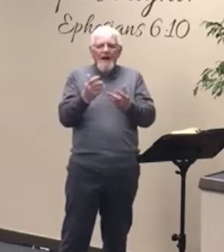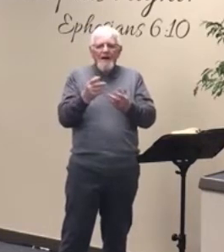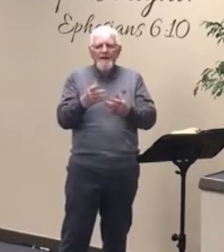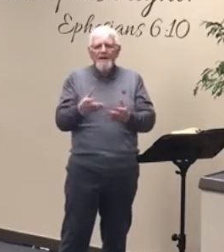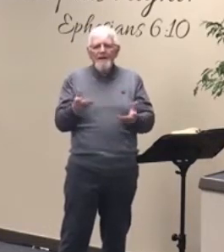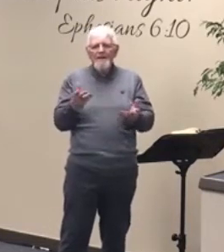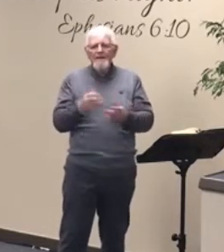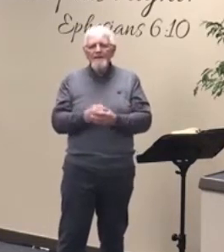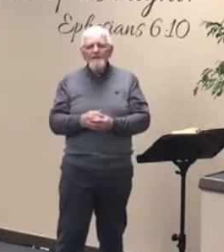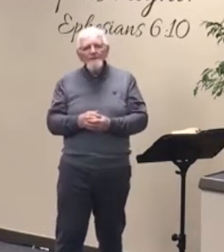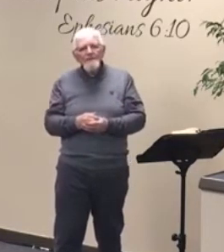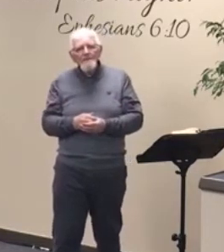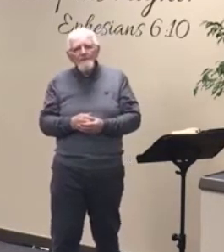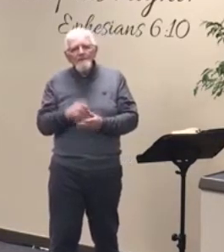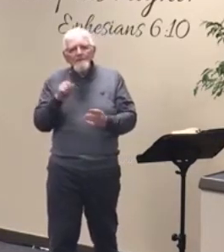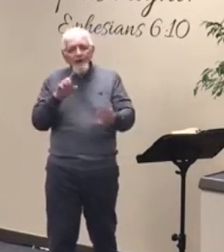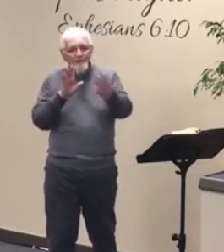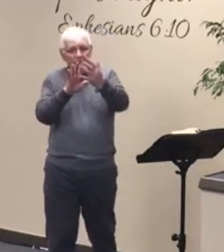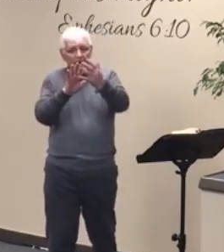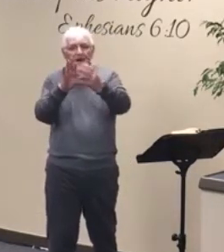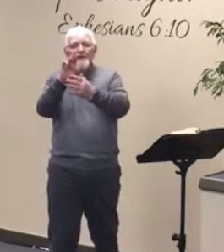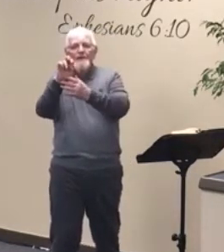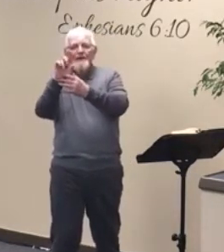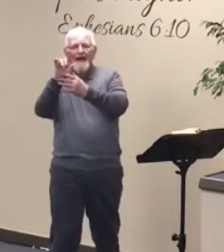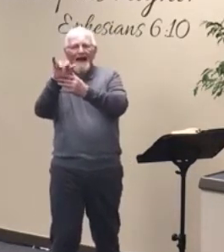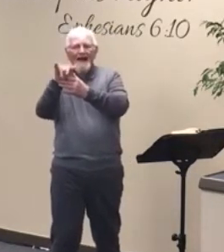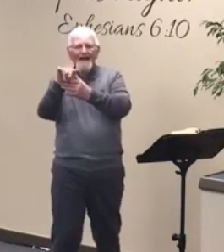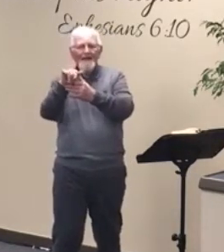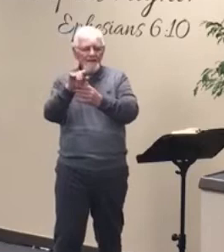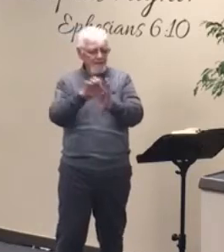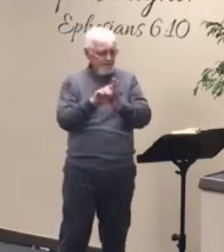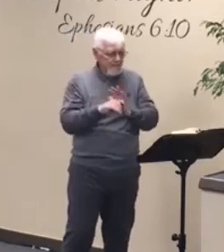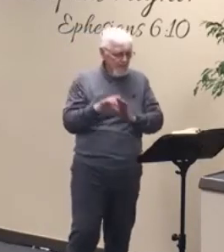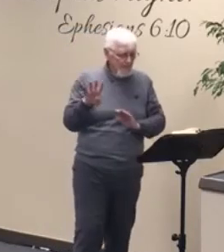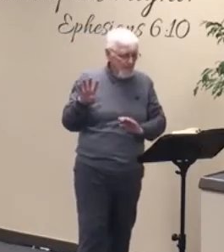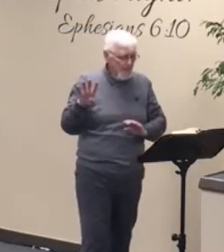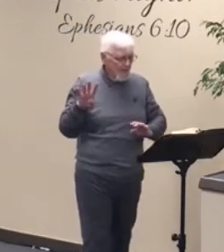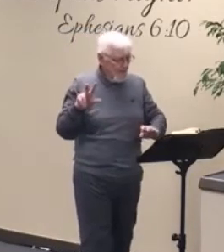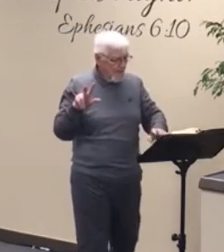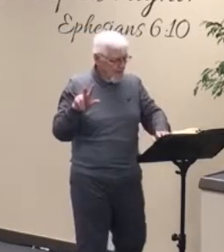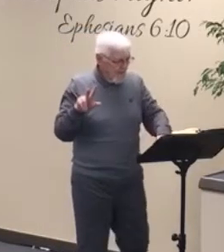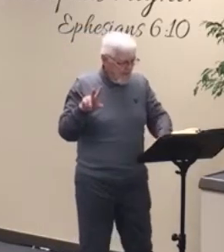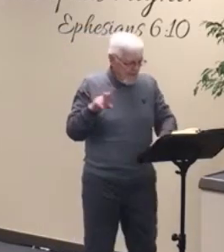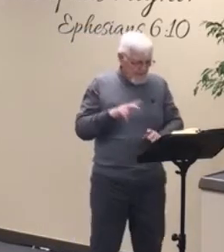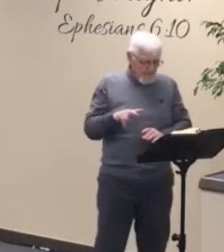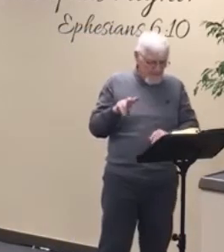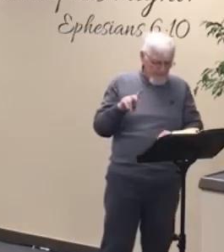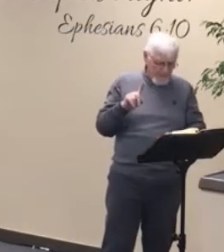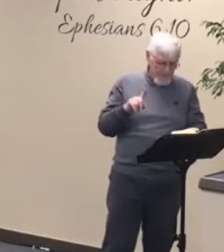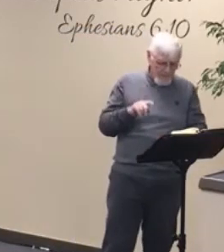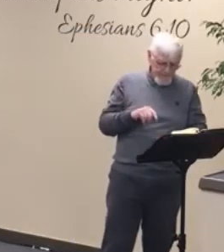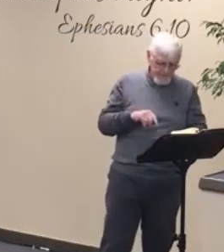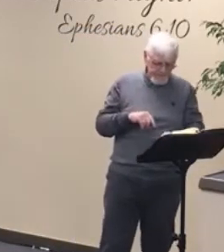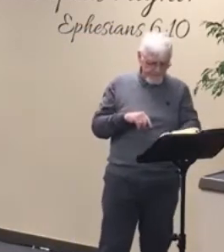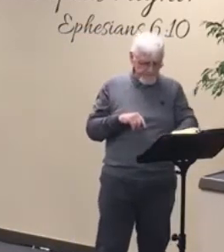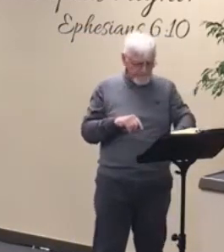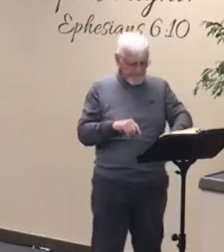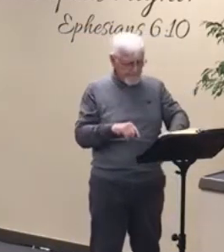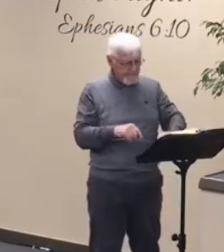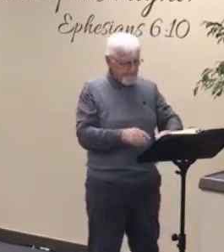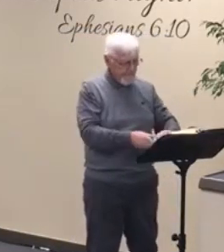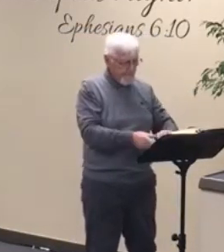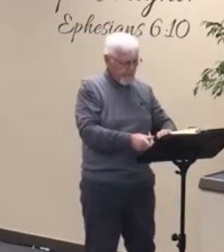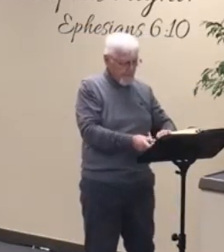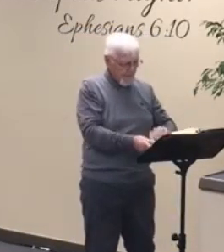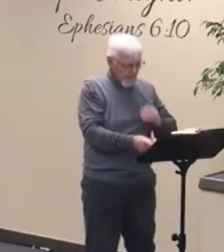And eventually they have to face the reality. Chapter 43 and verse 1. The famine was so sore in the land, it came to pass